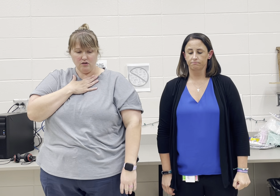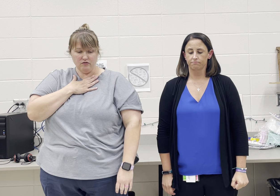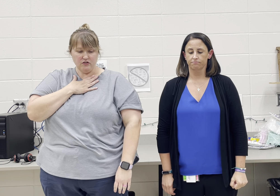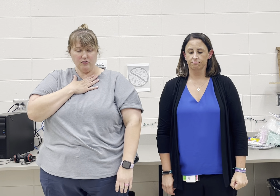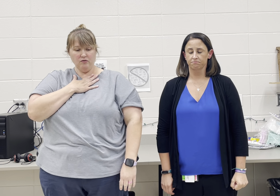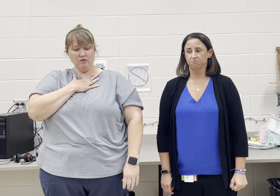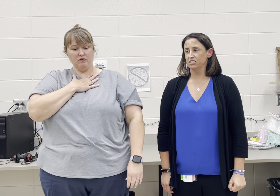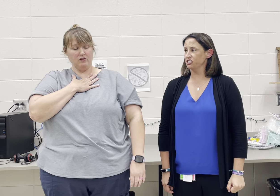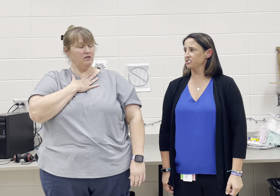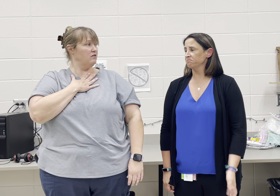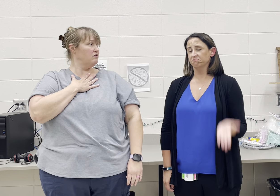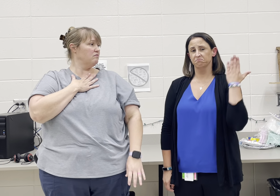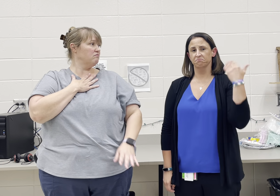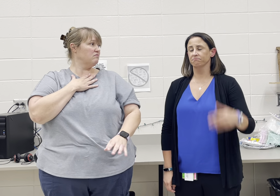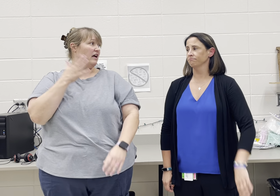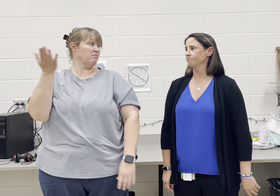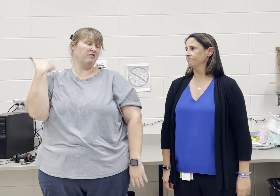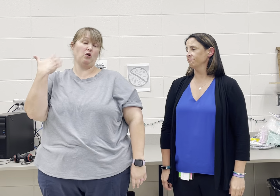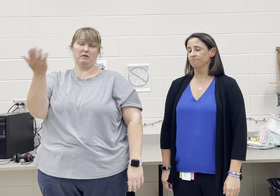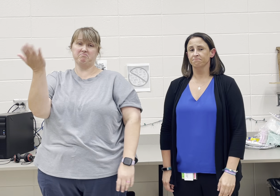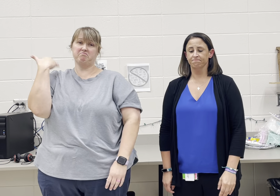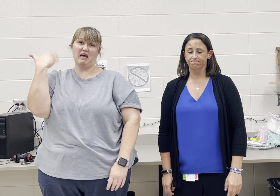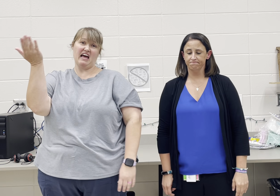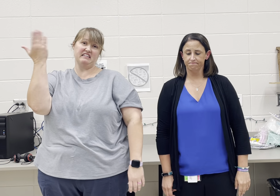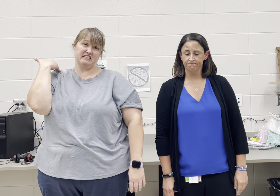Used to. is just like before. Past.